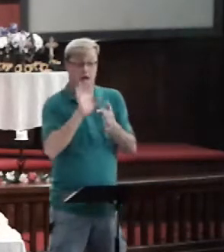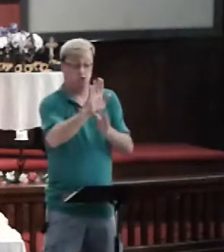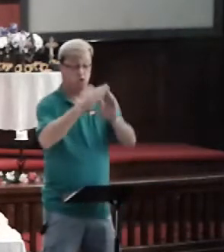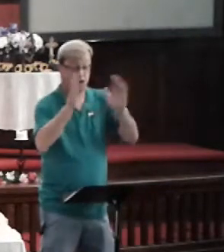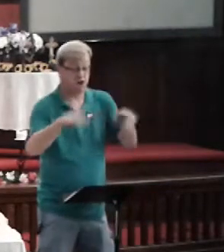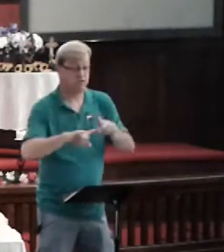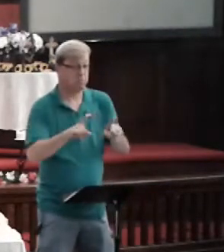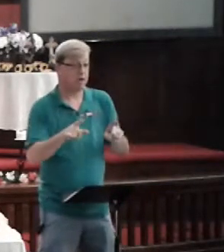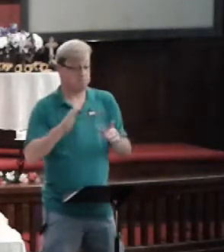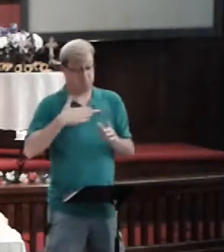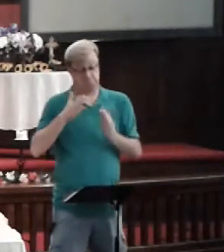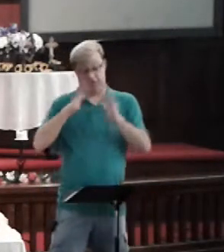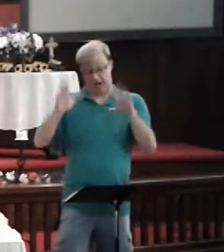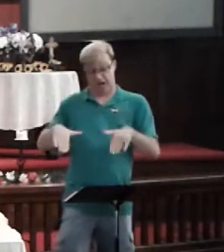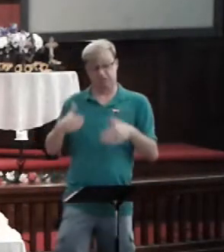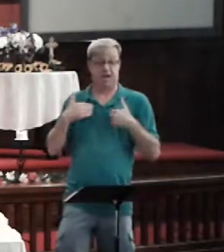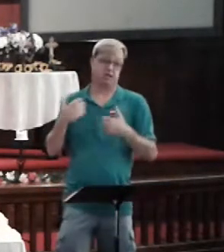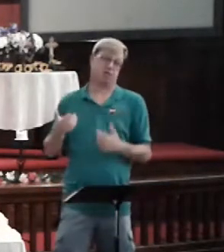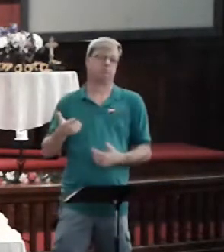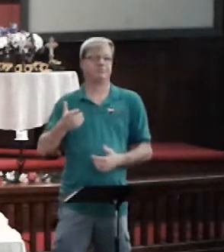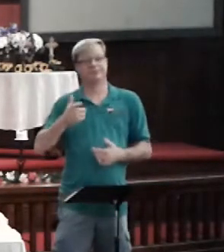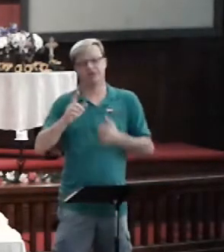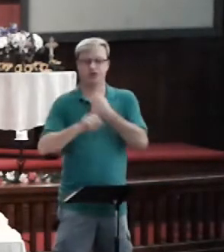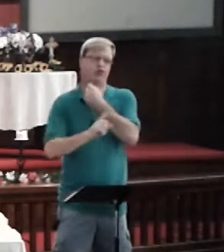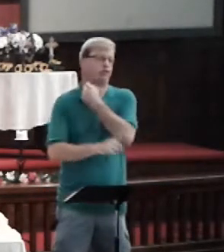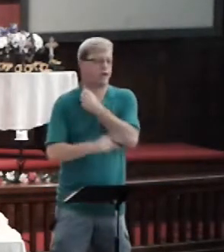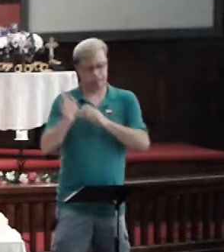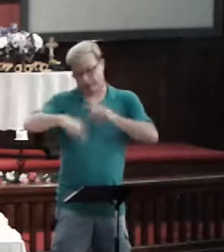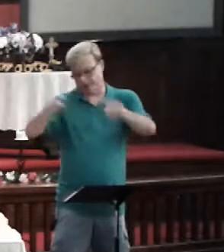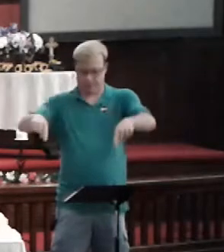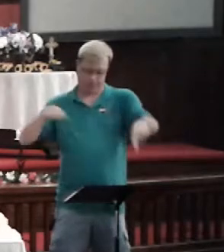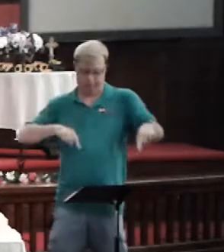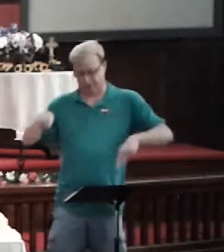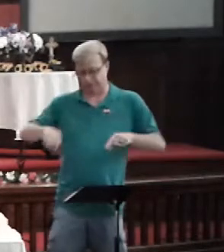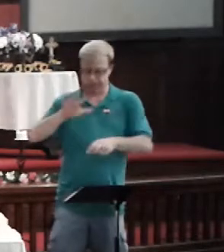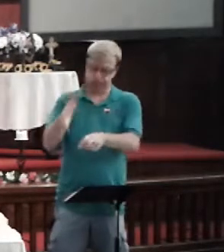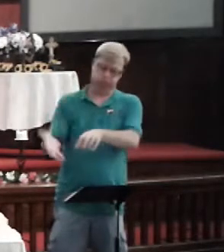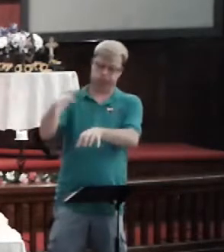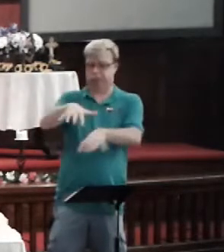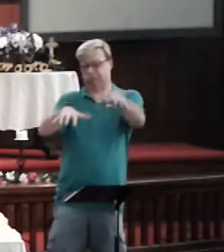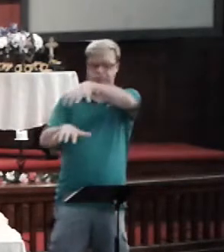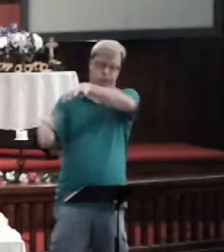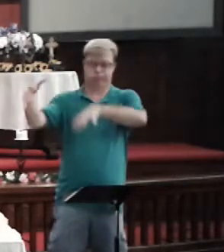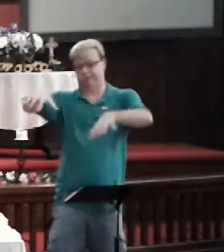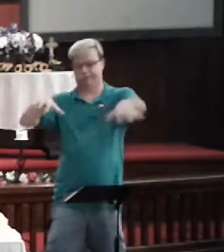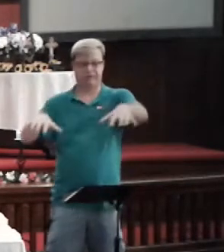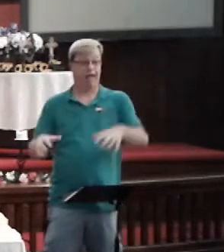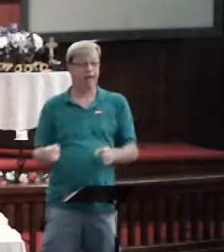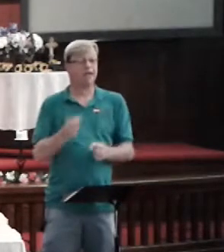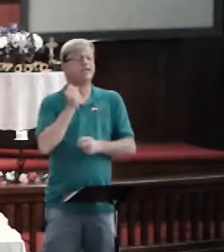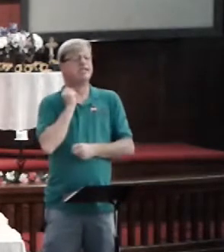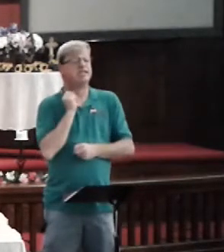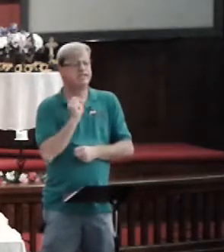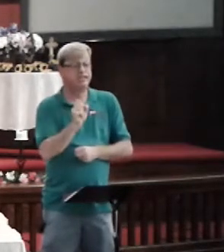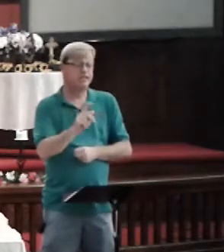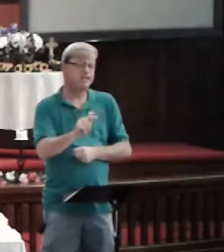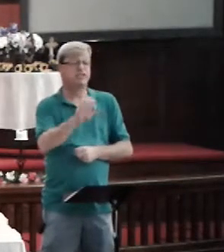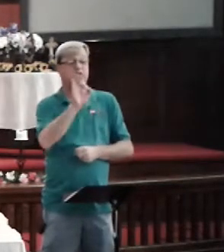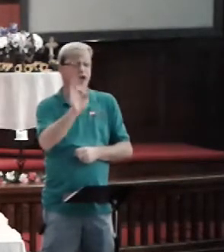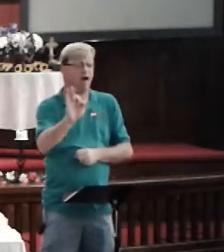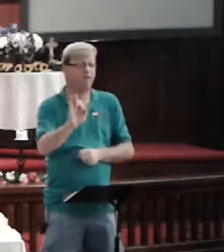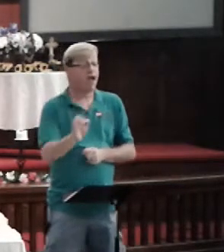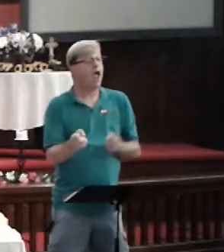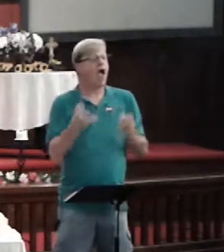whole lot more junk in my house than I need to have. Although most of it's Joanna. There's a whole lot of stuff there. But how much mental